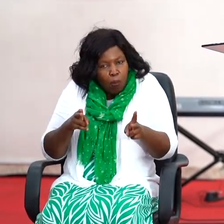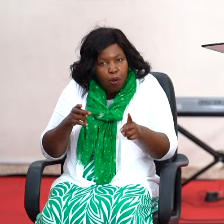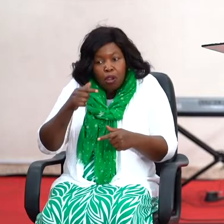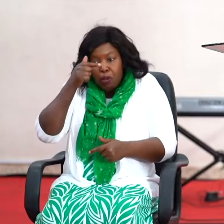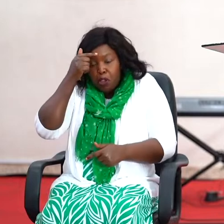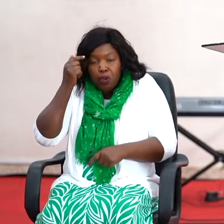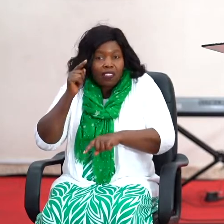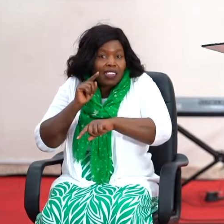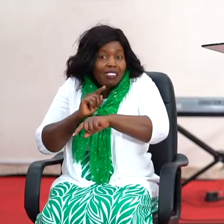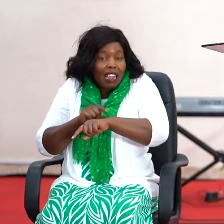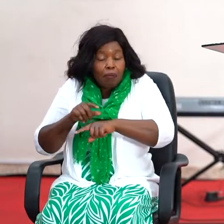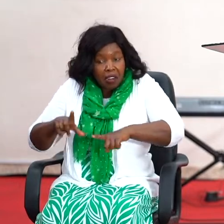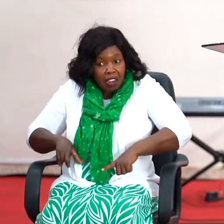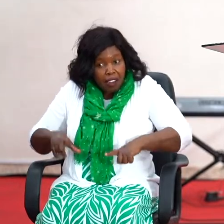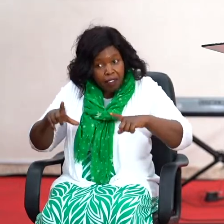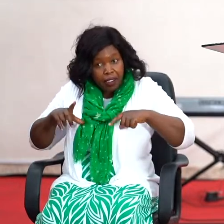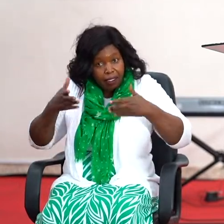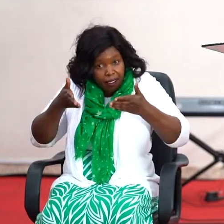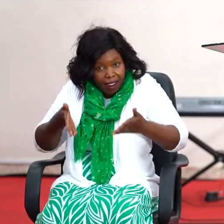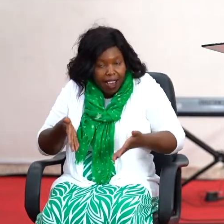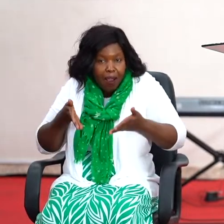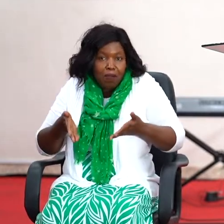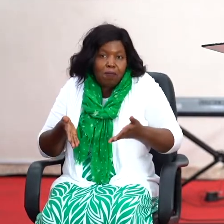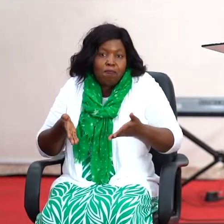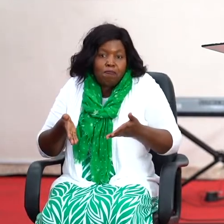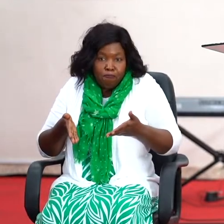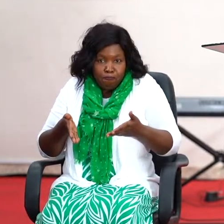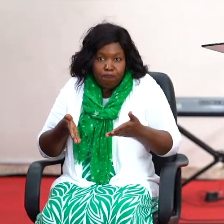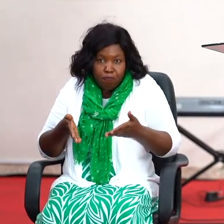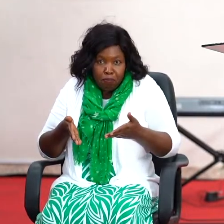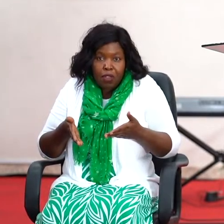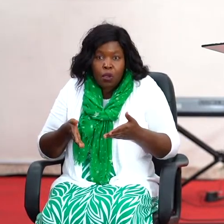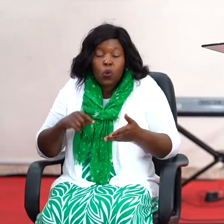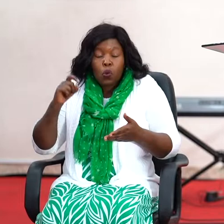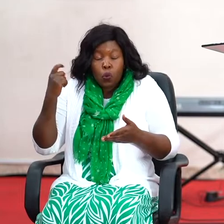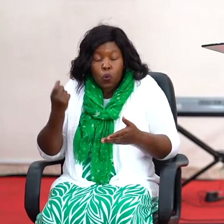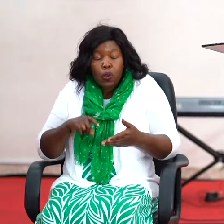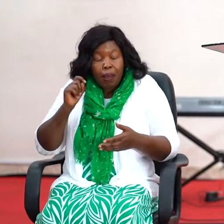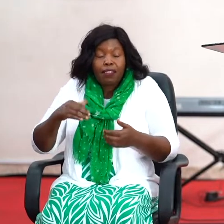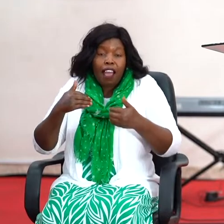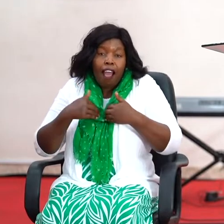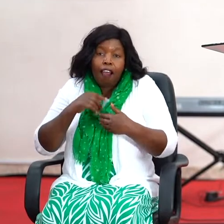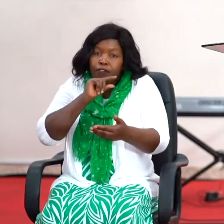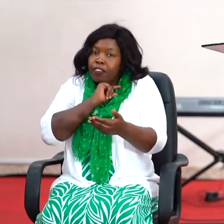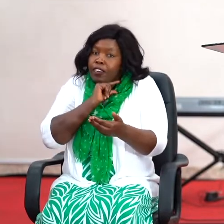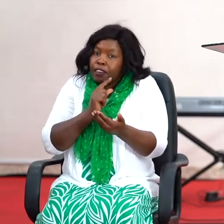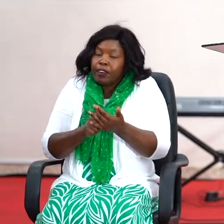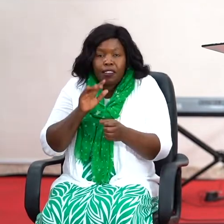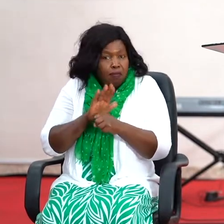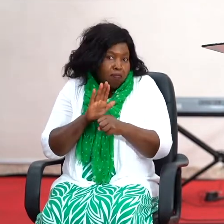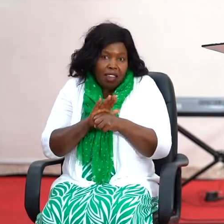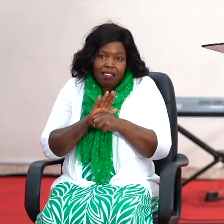the times that we are living in, it needs a lot of grace. And so I just want to thank